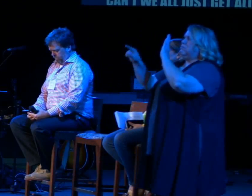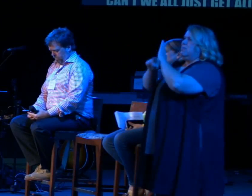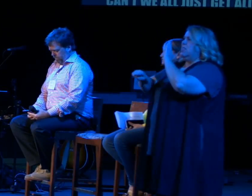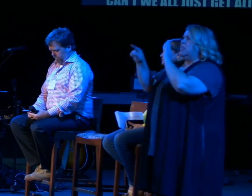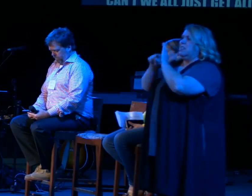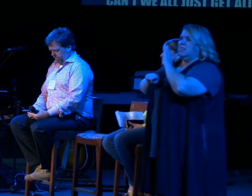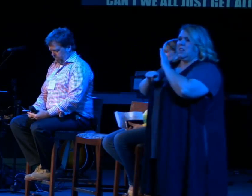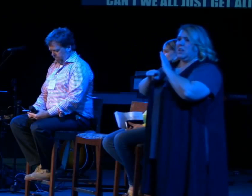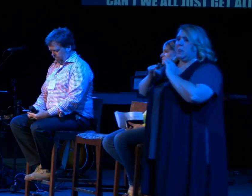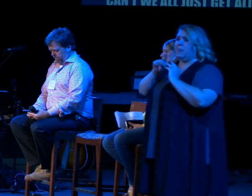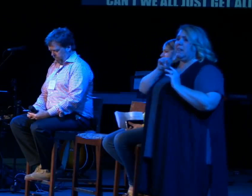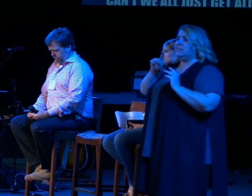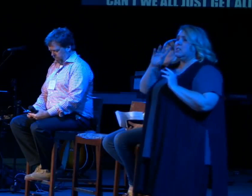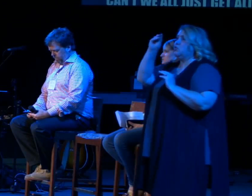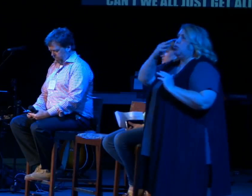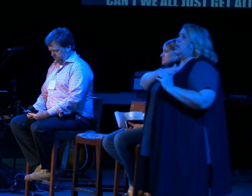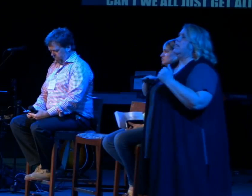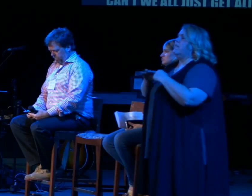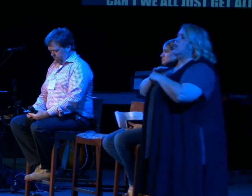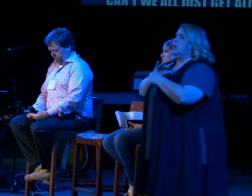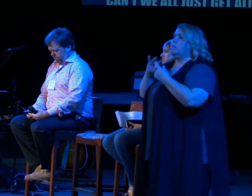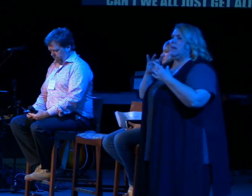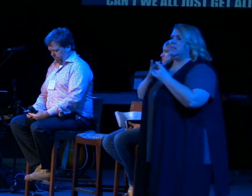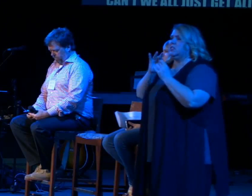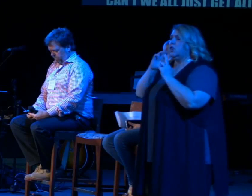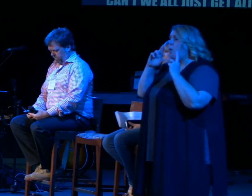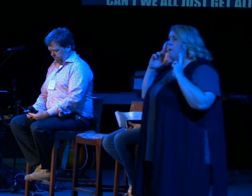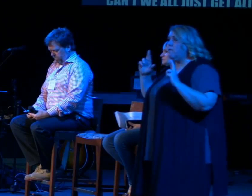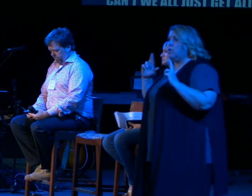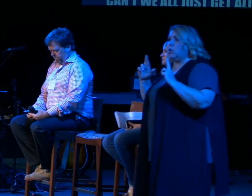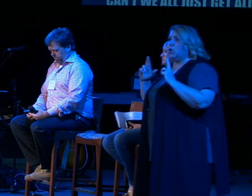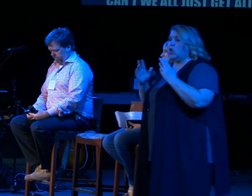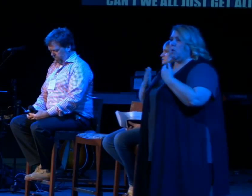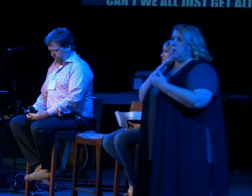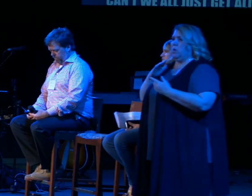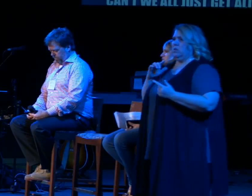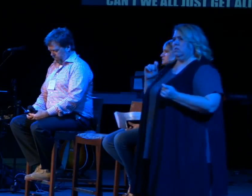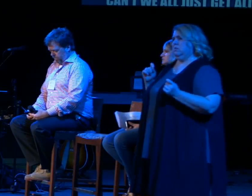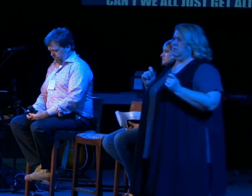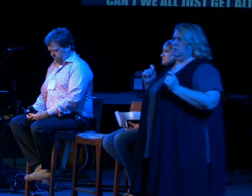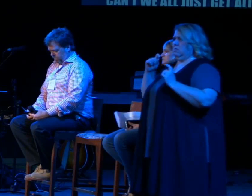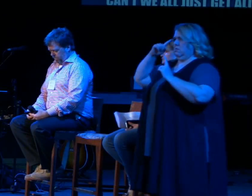this grace-filled message and hopeful, almost cockeyed,